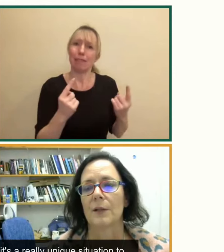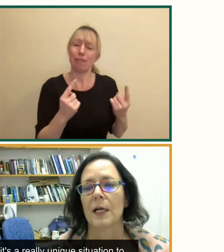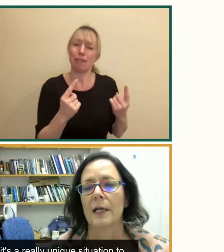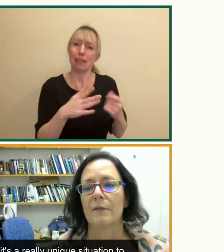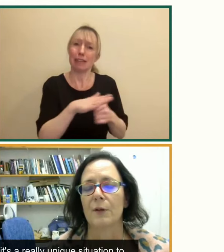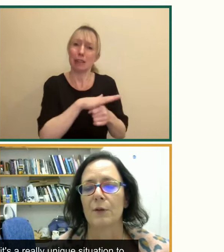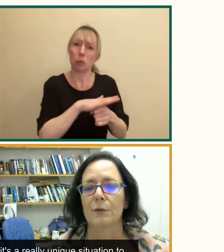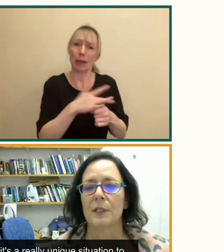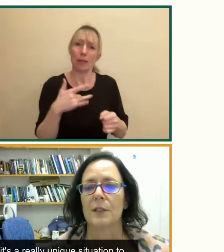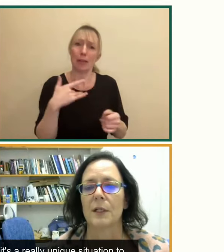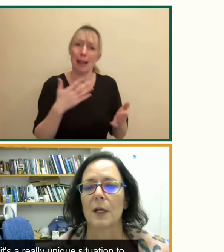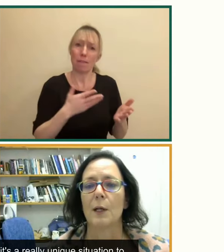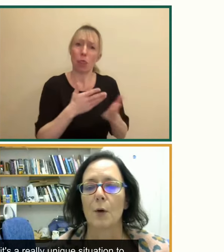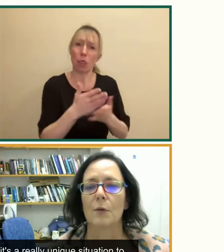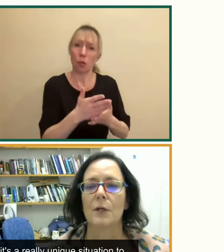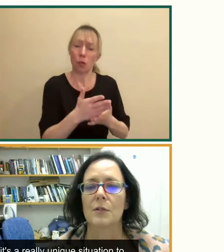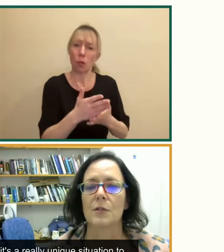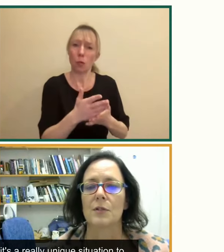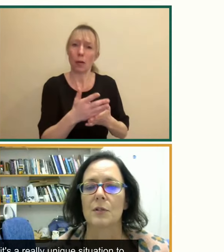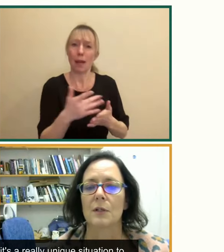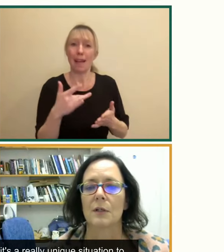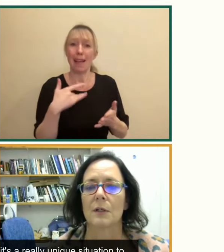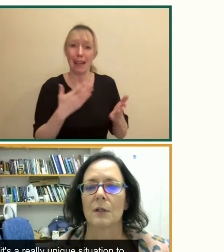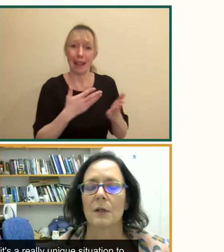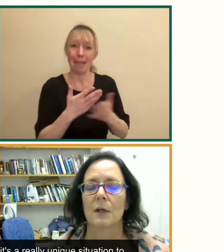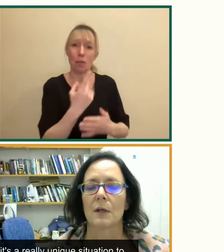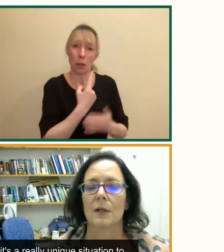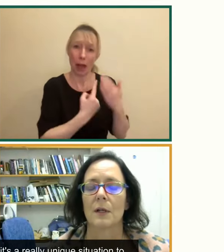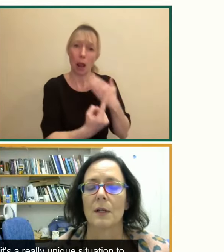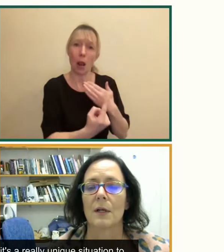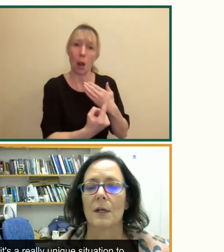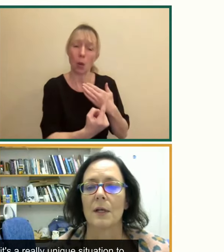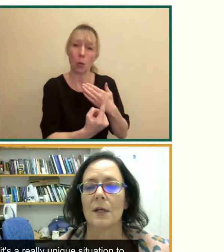And I think living through it alone